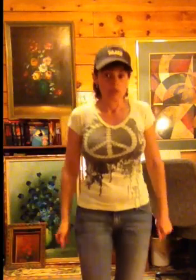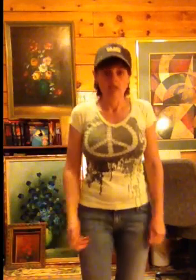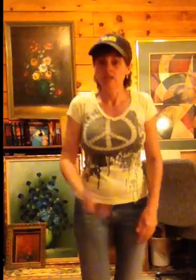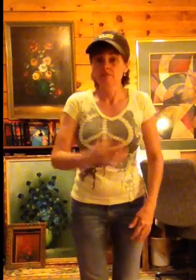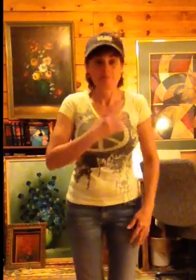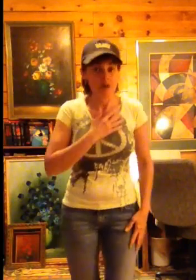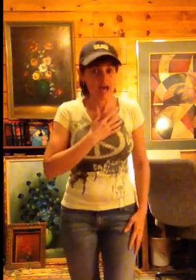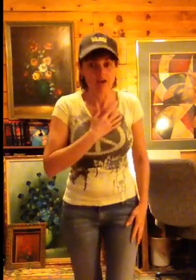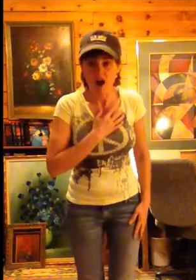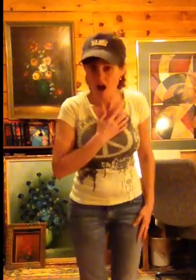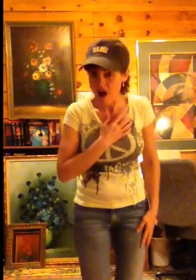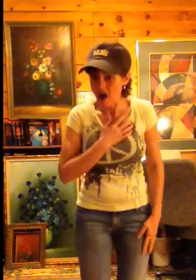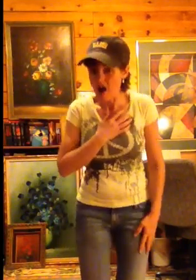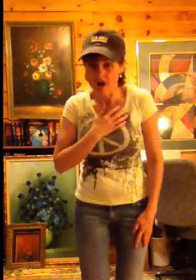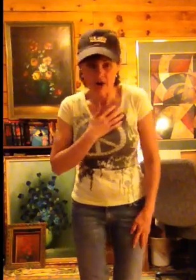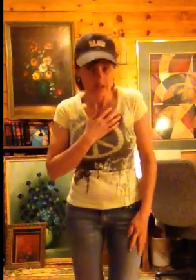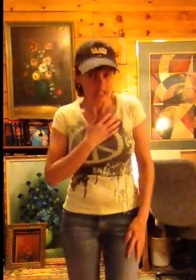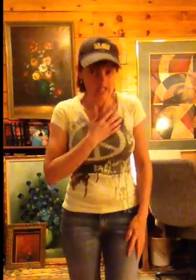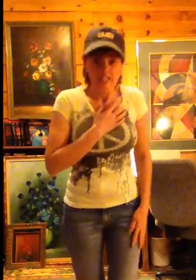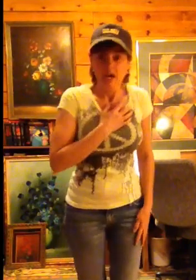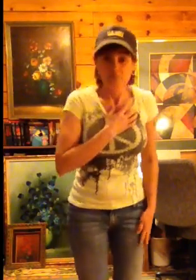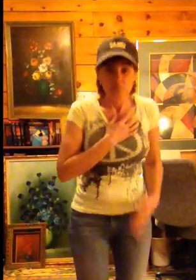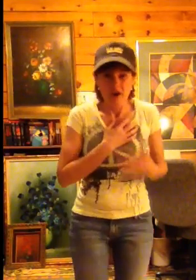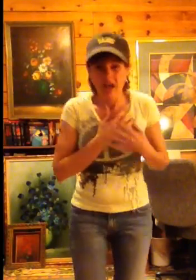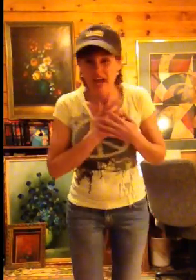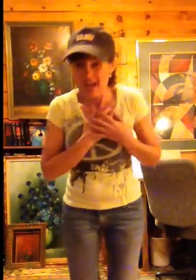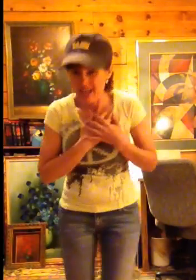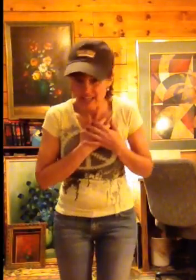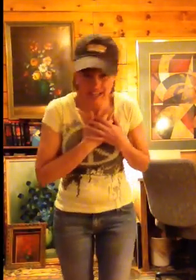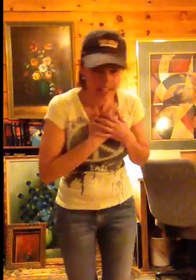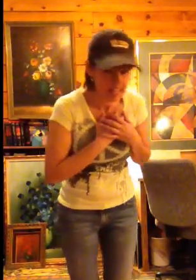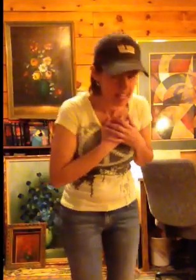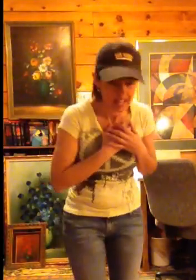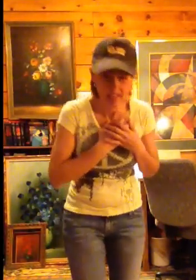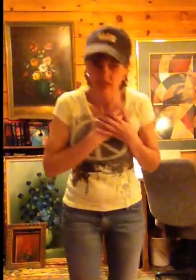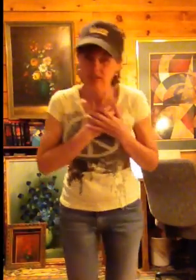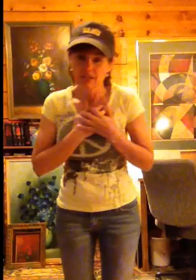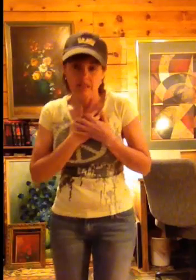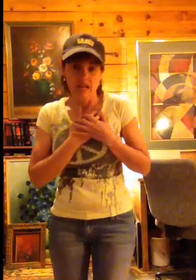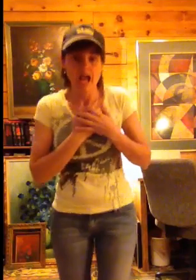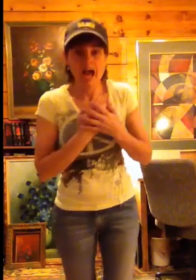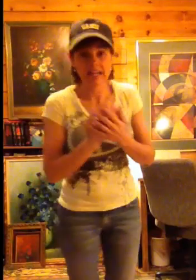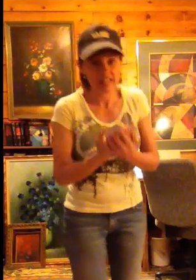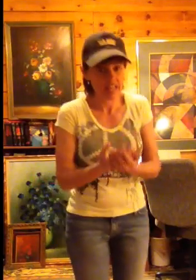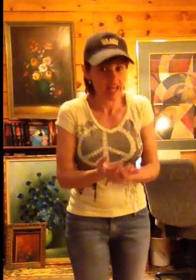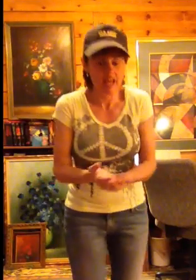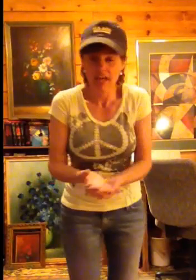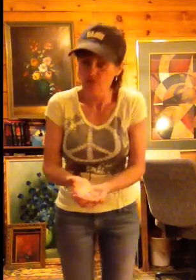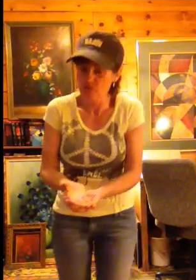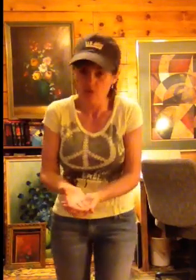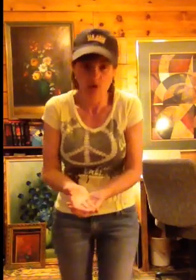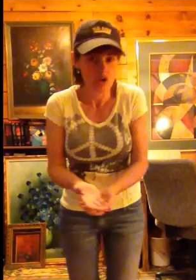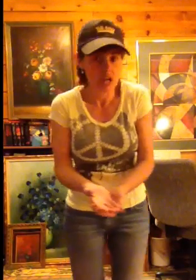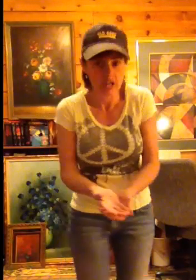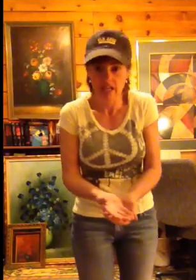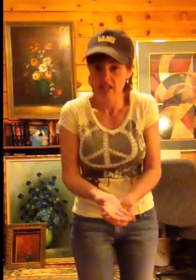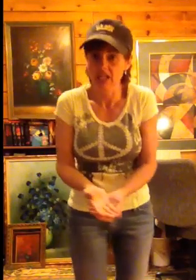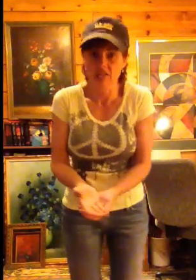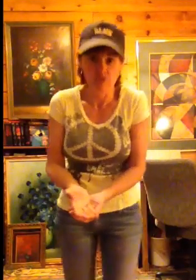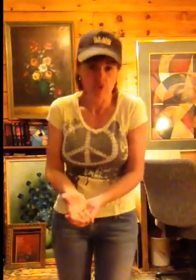When my heart is breaking, I never leave